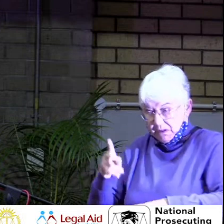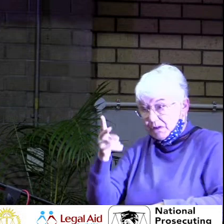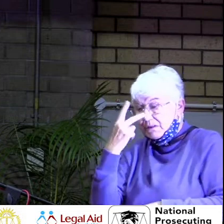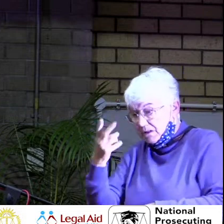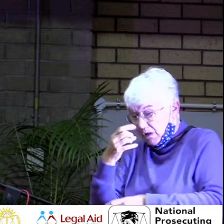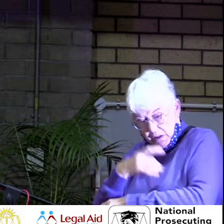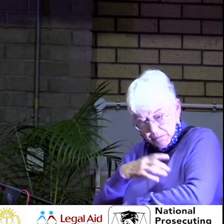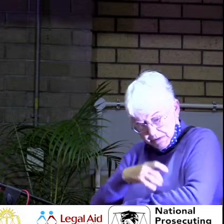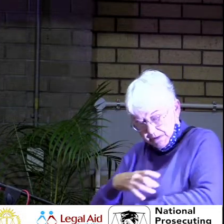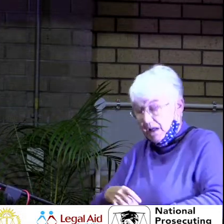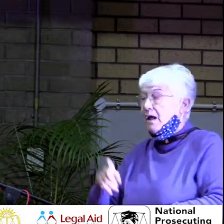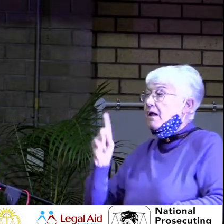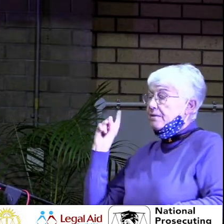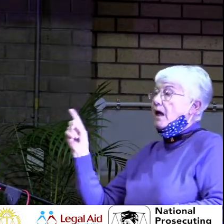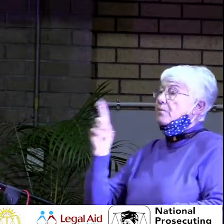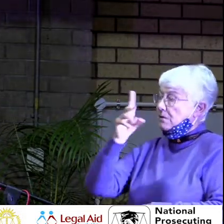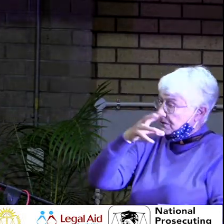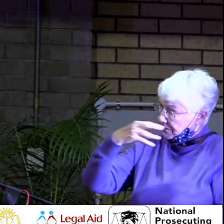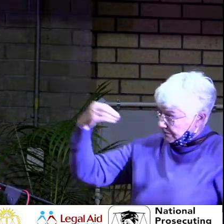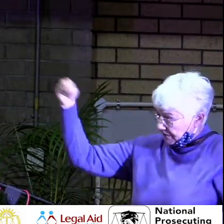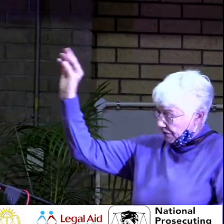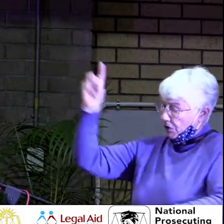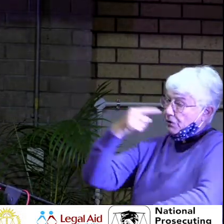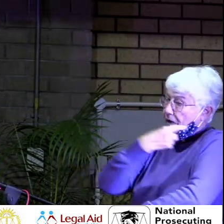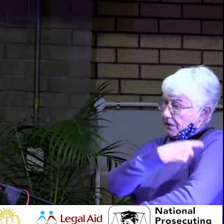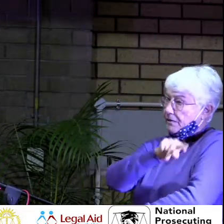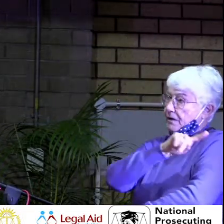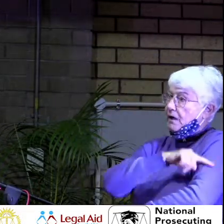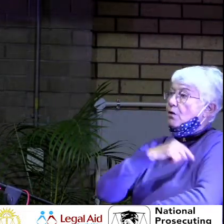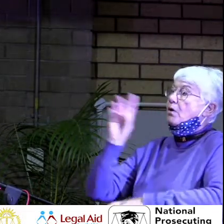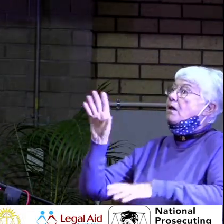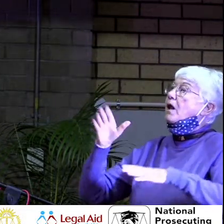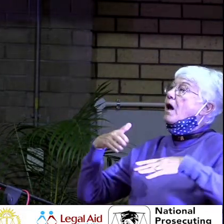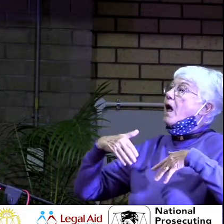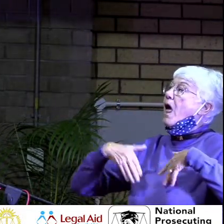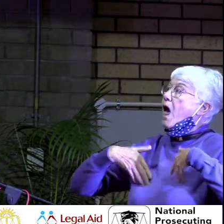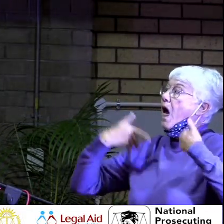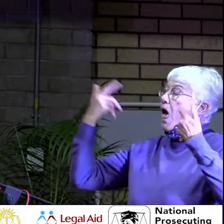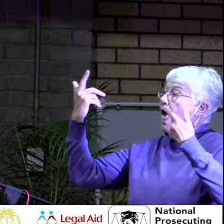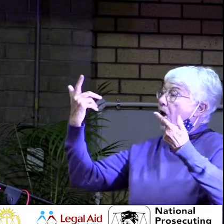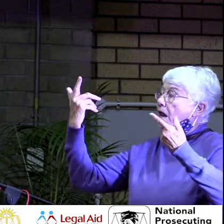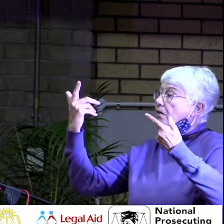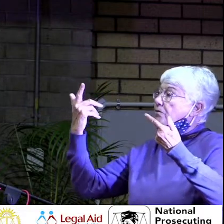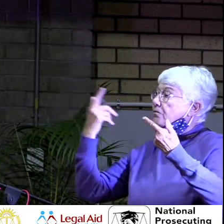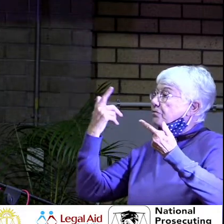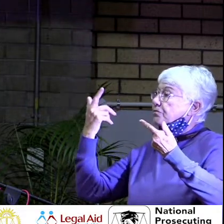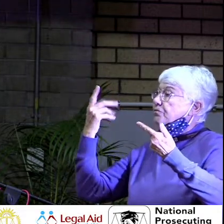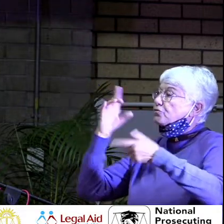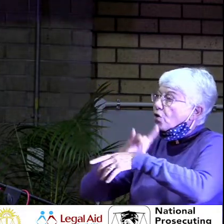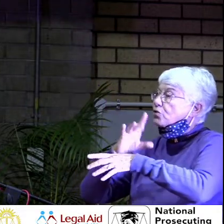medical examination by the healthcare professionals to obtain the medical evidence